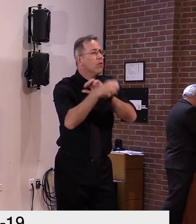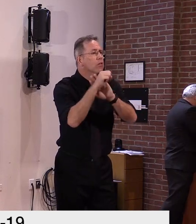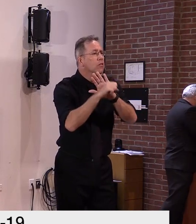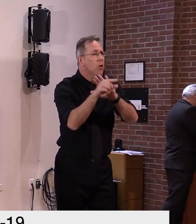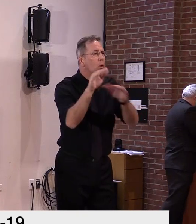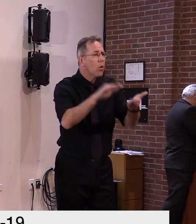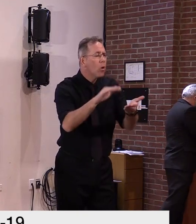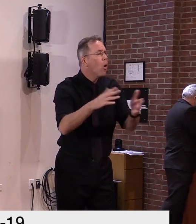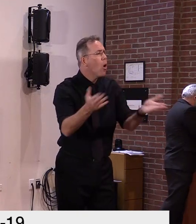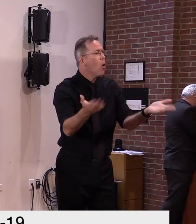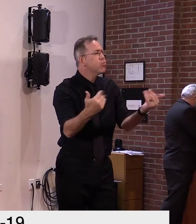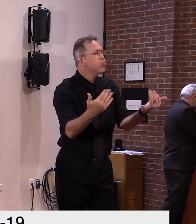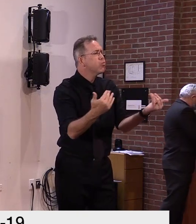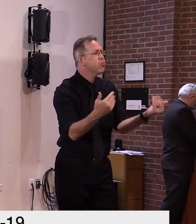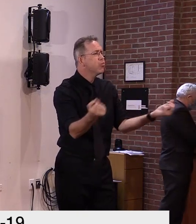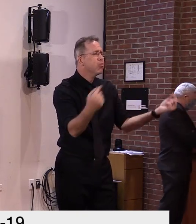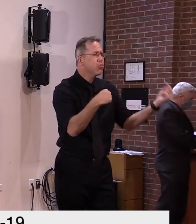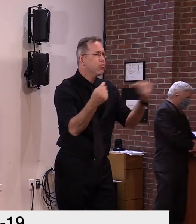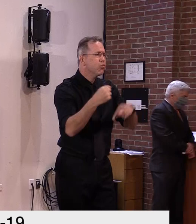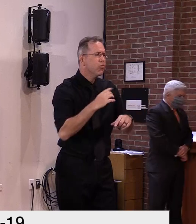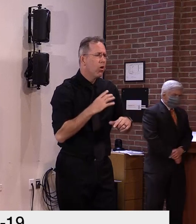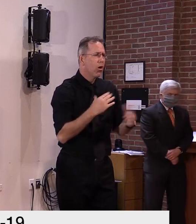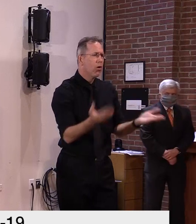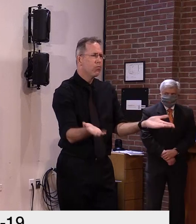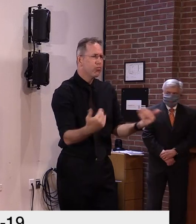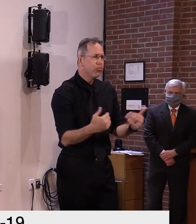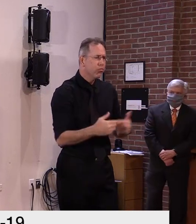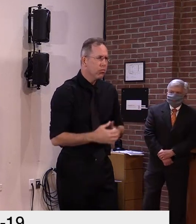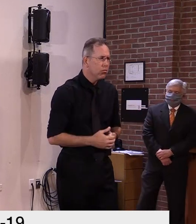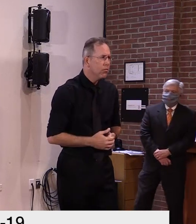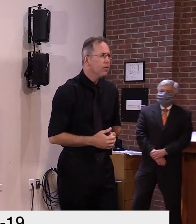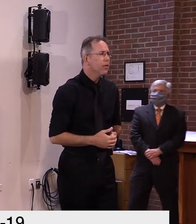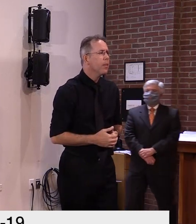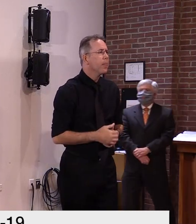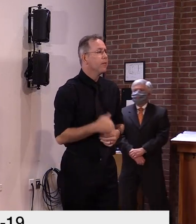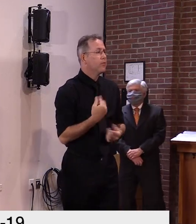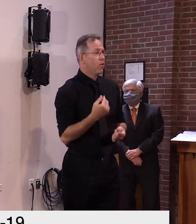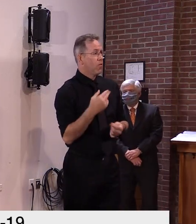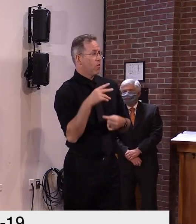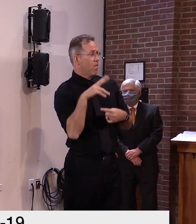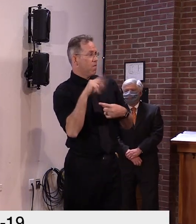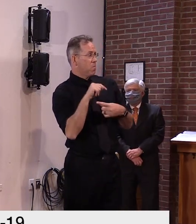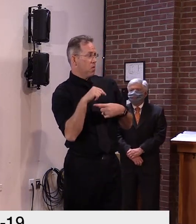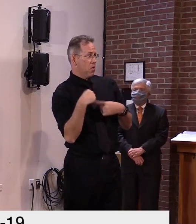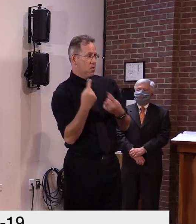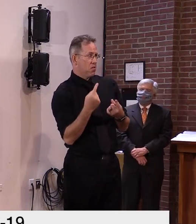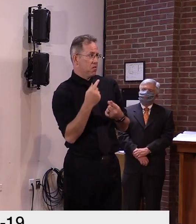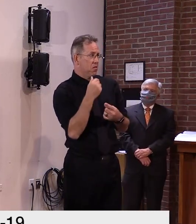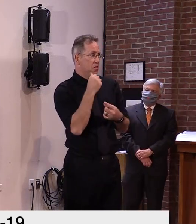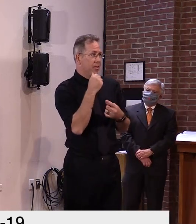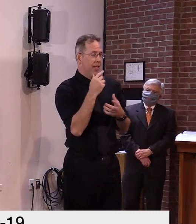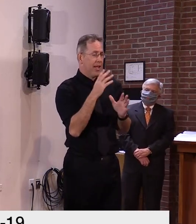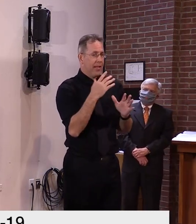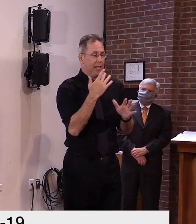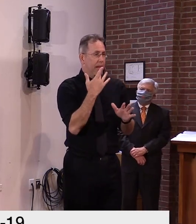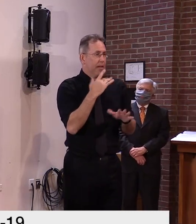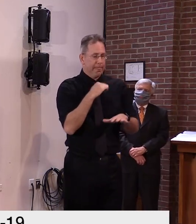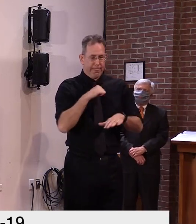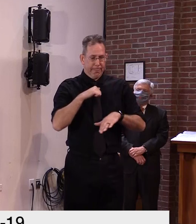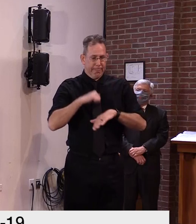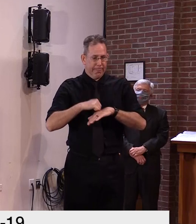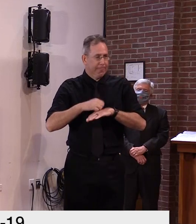not seen what other states have, and we hope that to be the case if we continue to follow the guidance and continue to